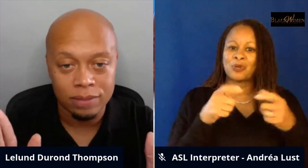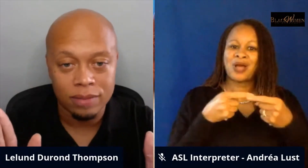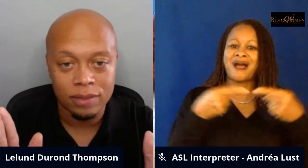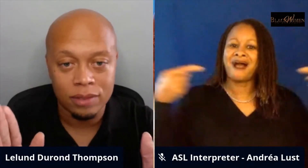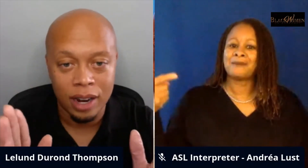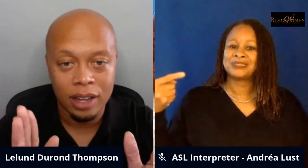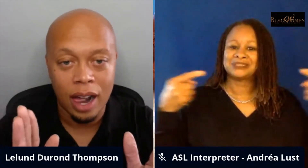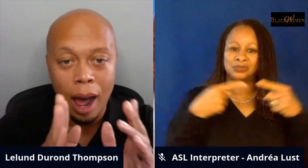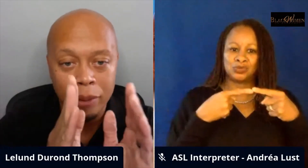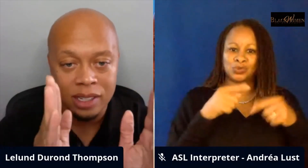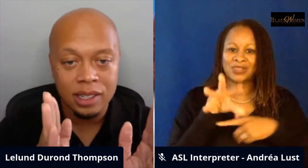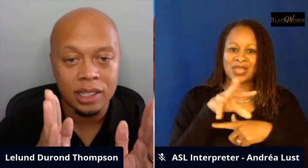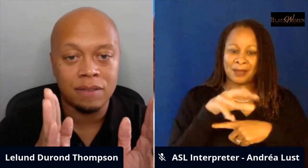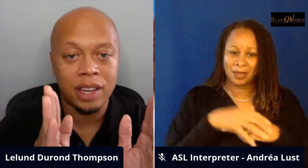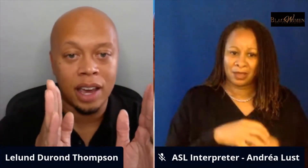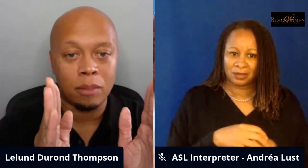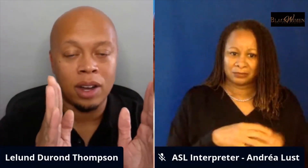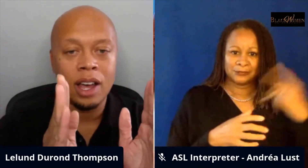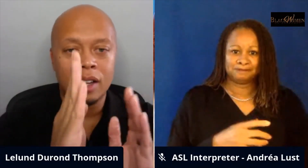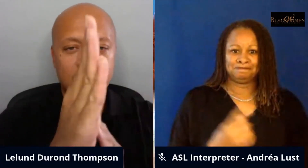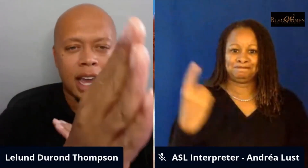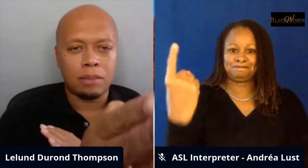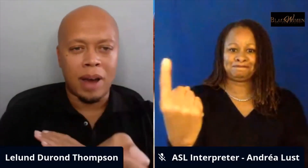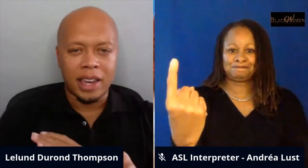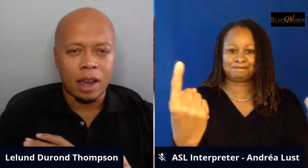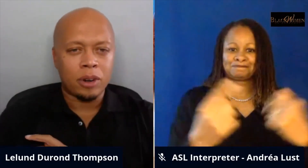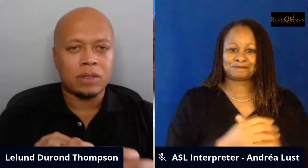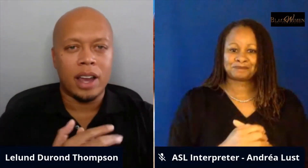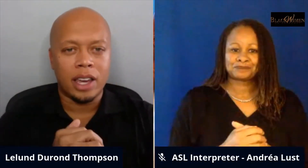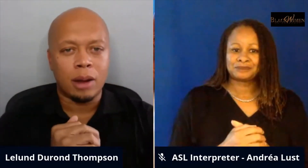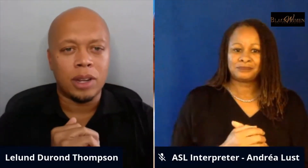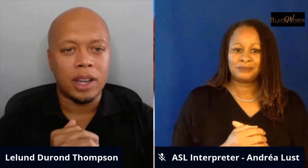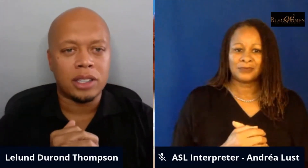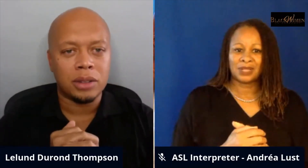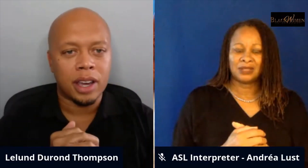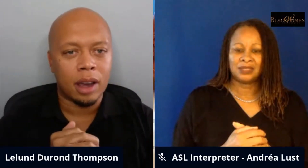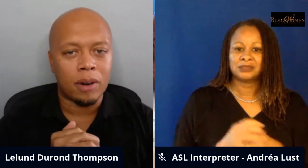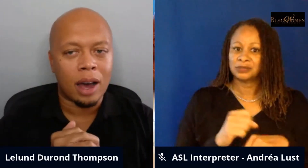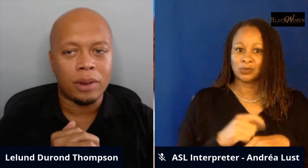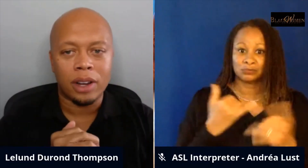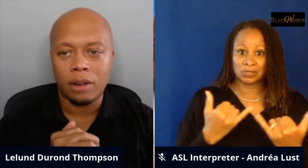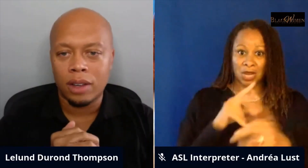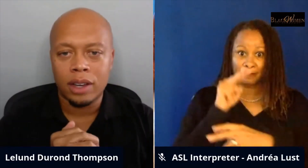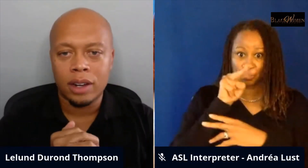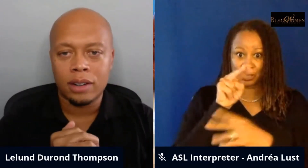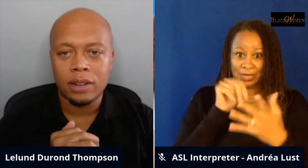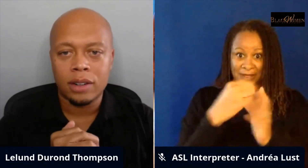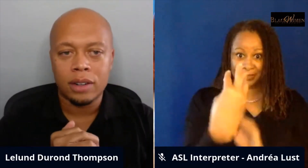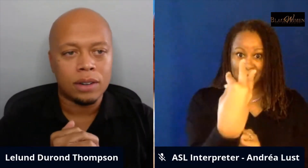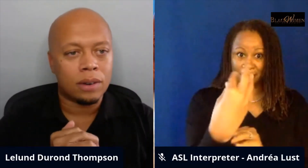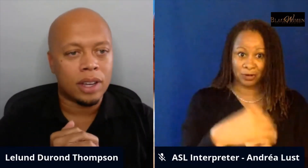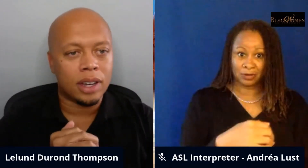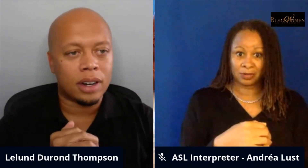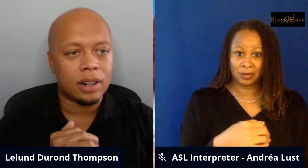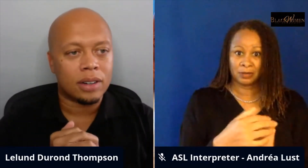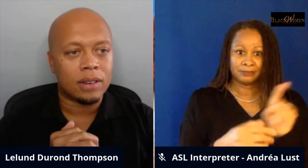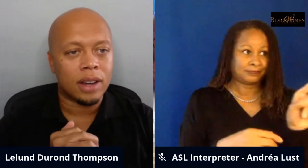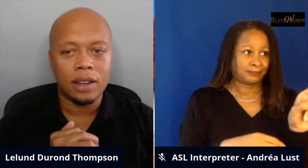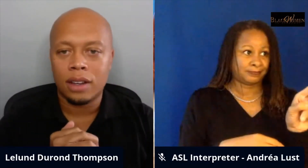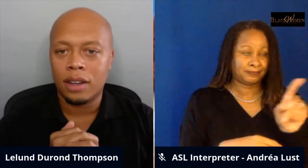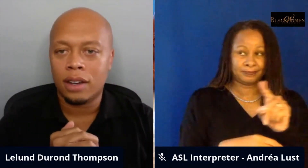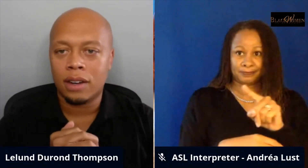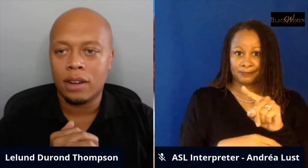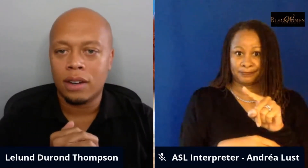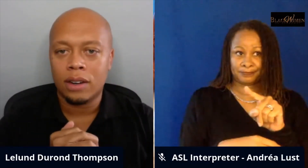camera, right? Opposite sides of the camera. Say my camera is right here. I'm looking into the camera. I want to go here or here,